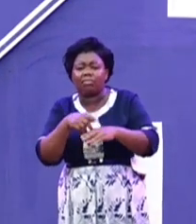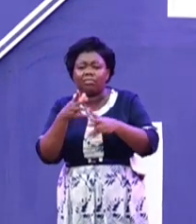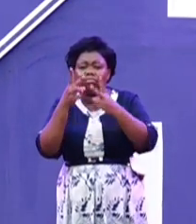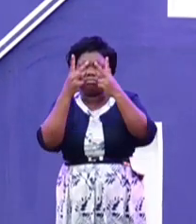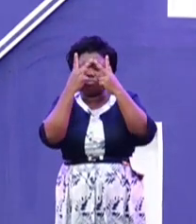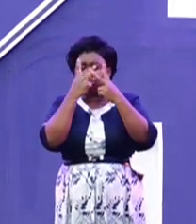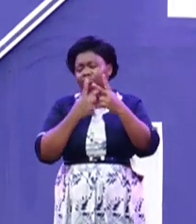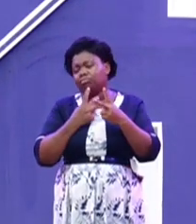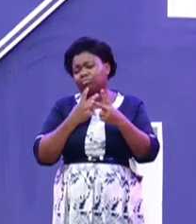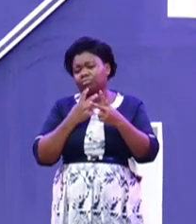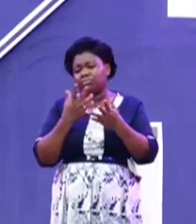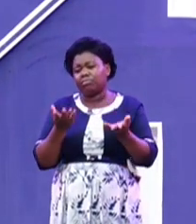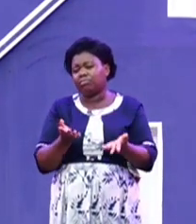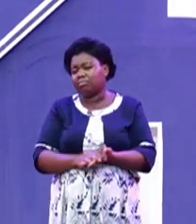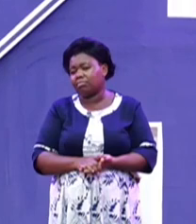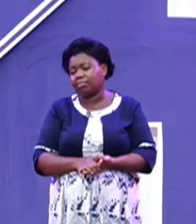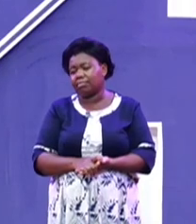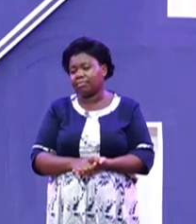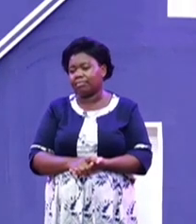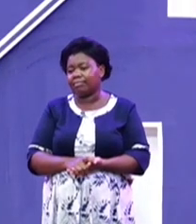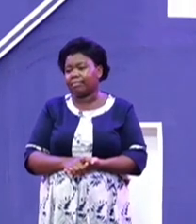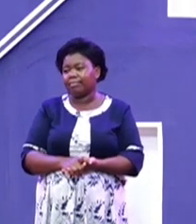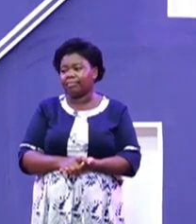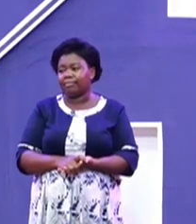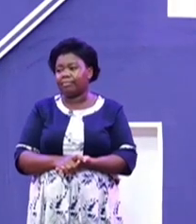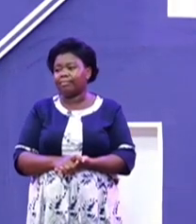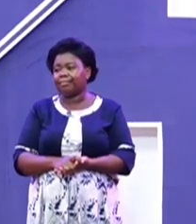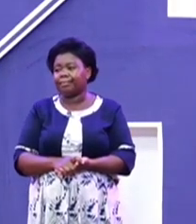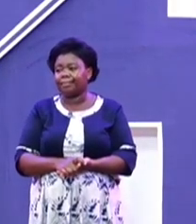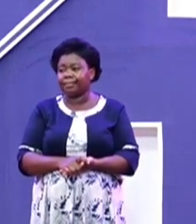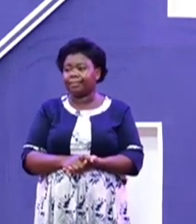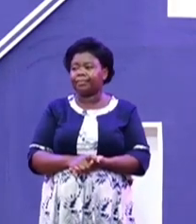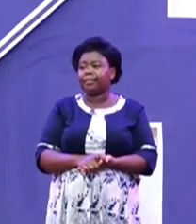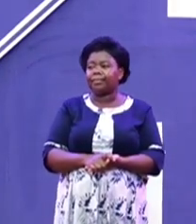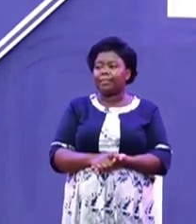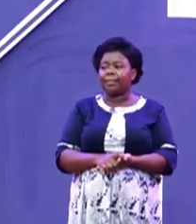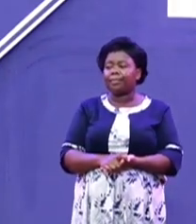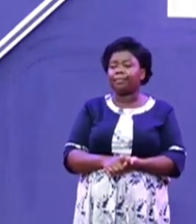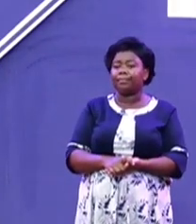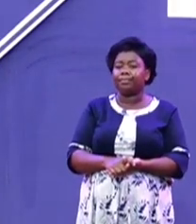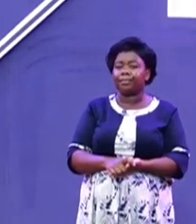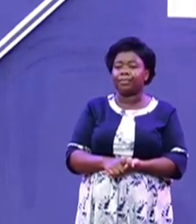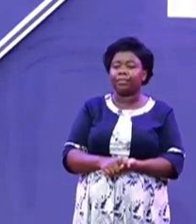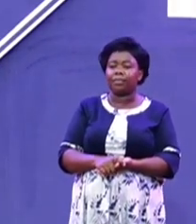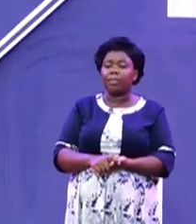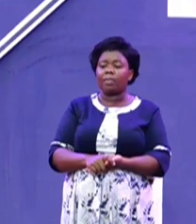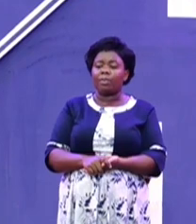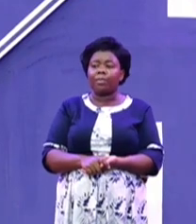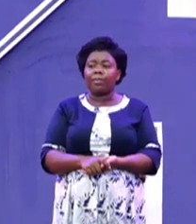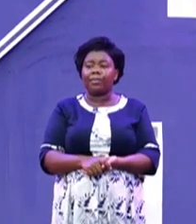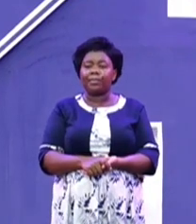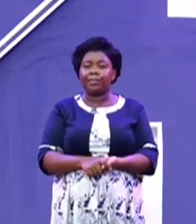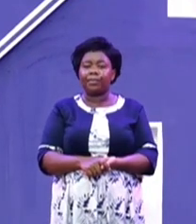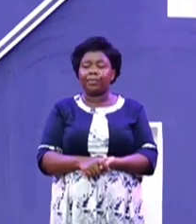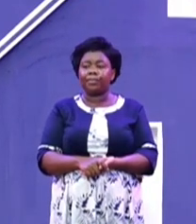n'oziba. Just imagine you are born well, when you can see well, you have grown up seeing well, but you wake up one day when